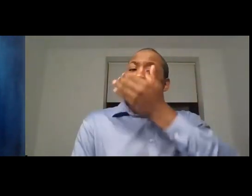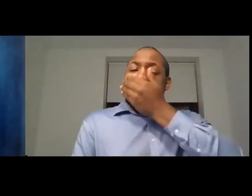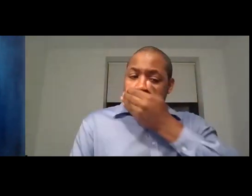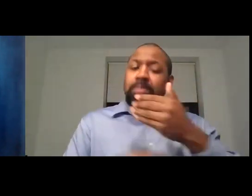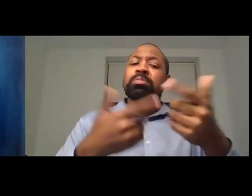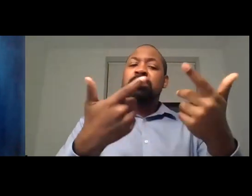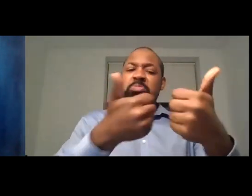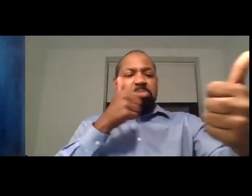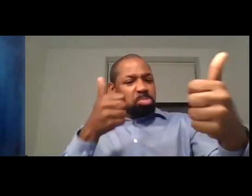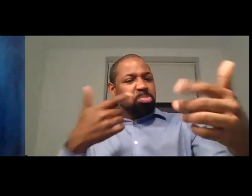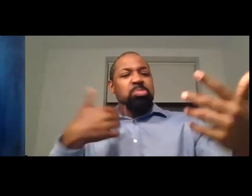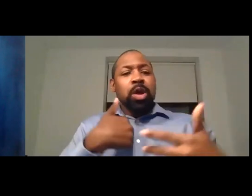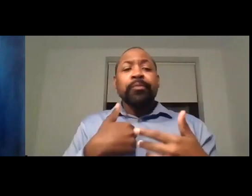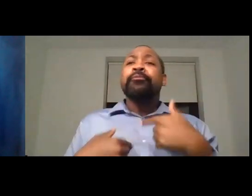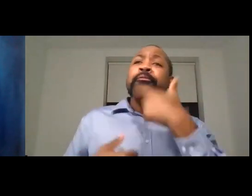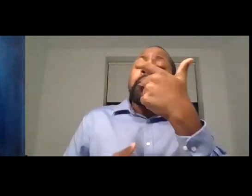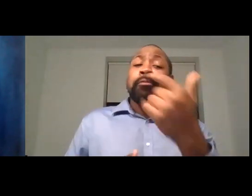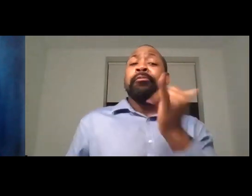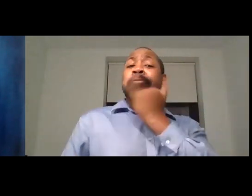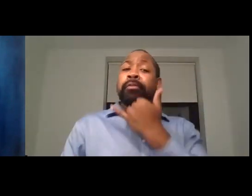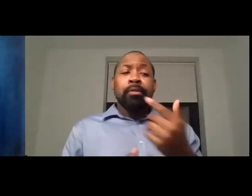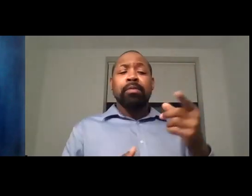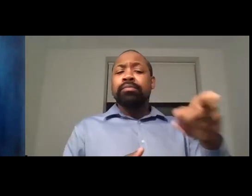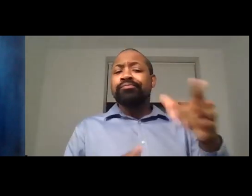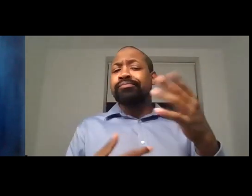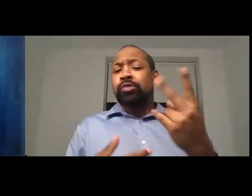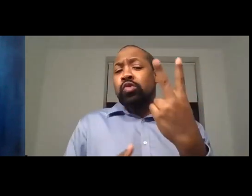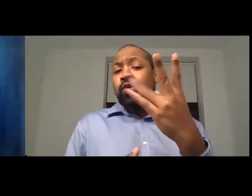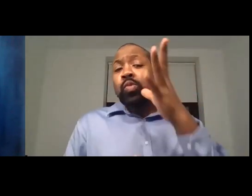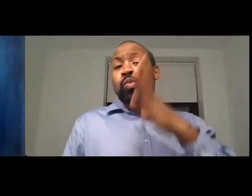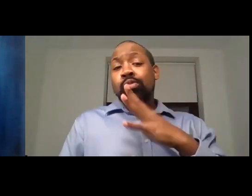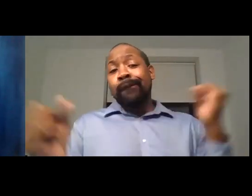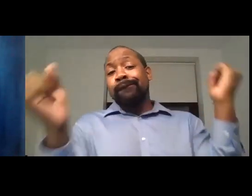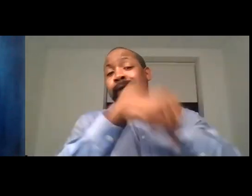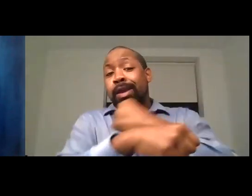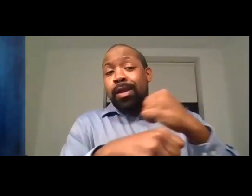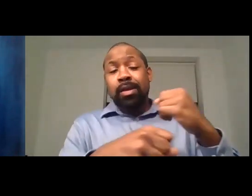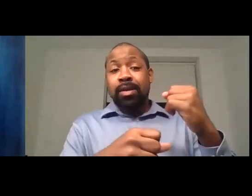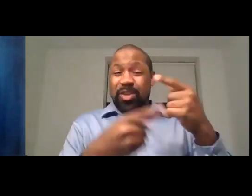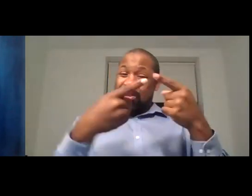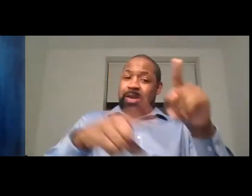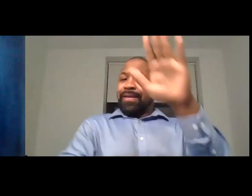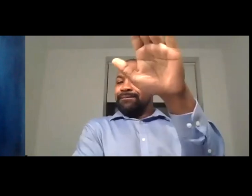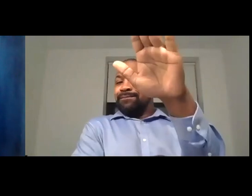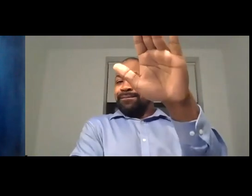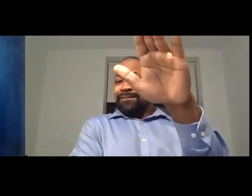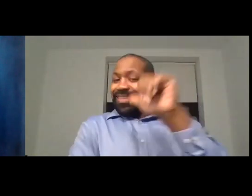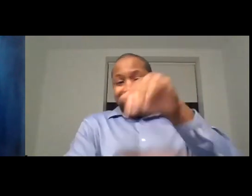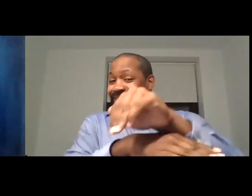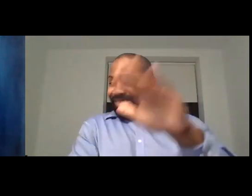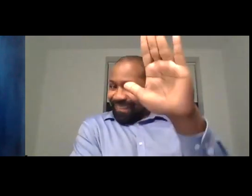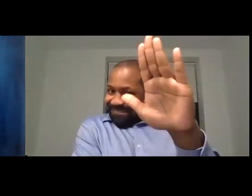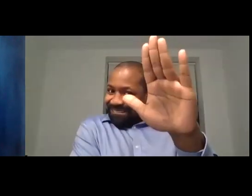so I had gone to watch the game, wore a mask, remained distant, and there were two women that